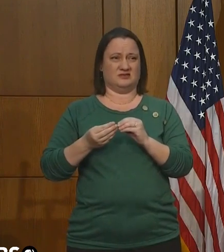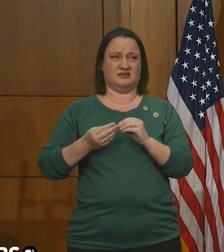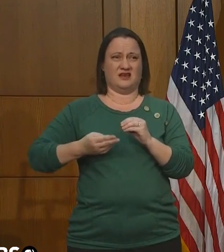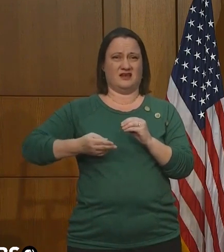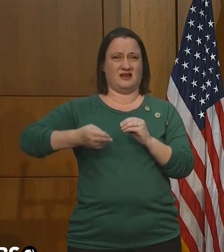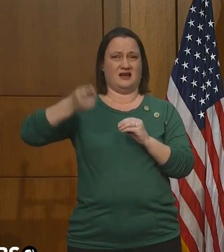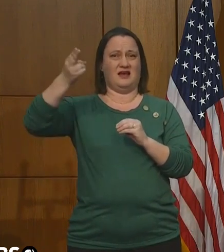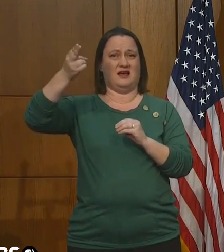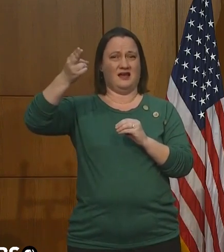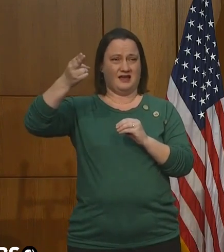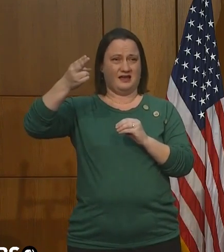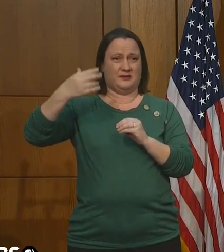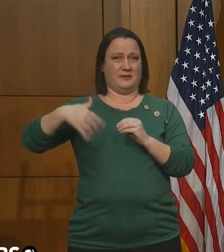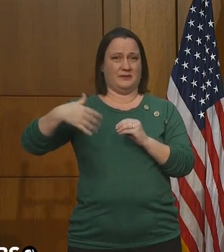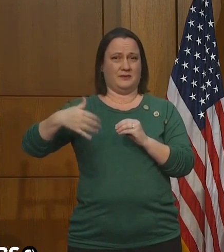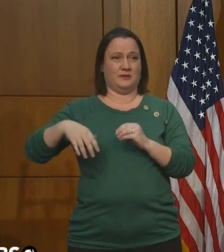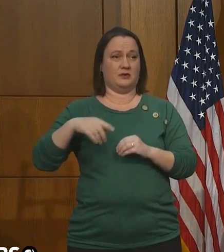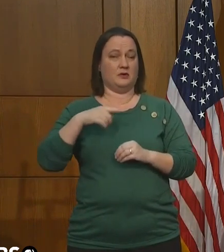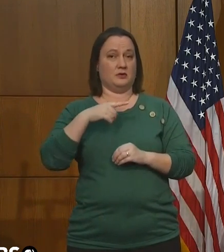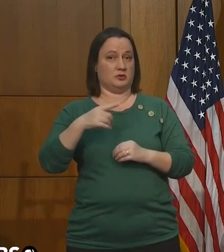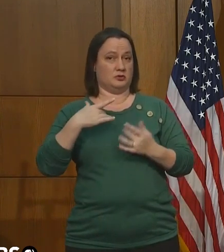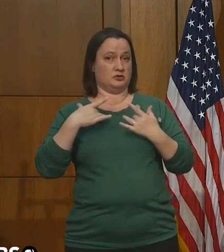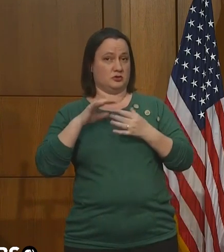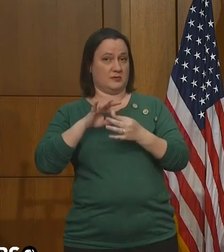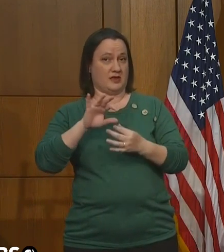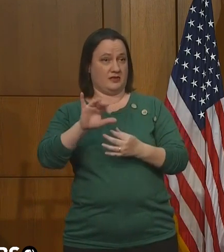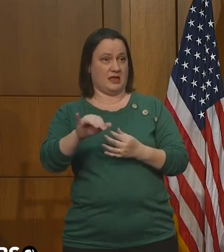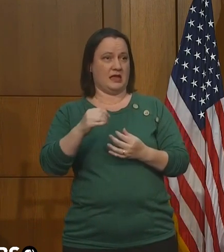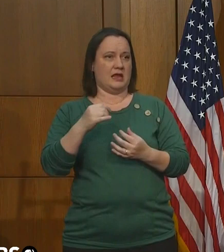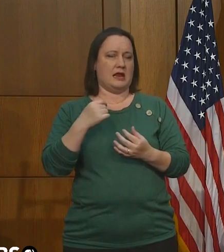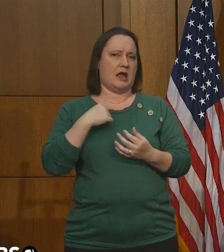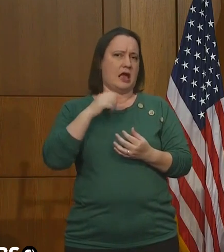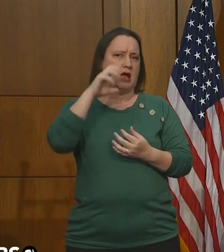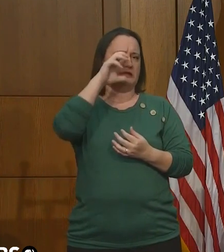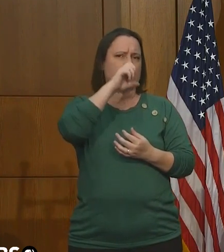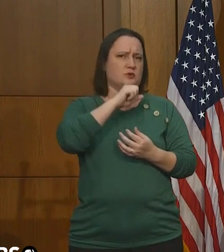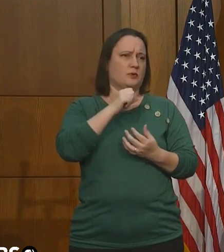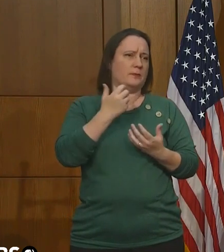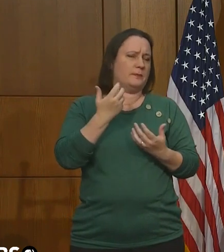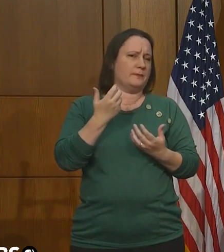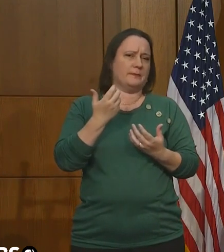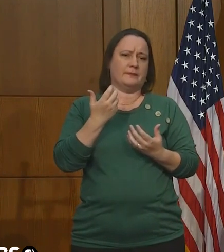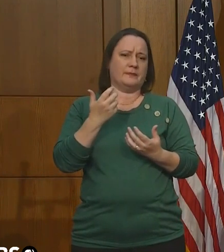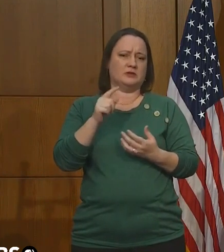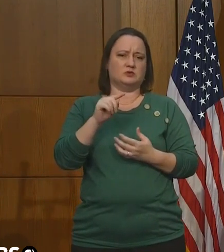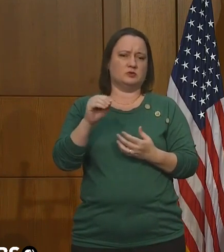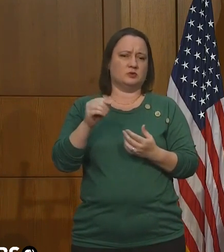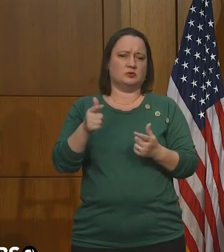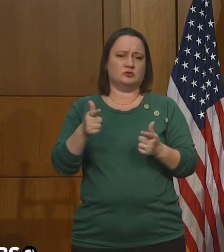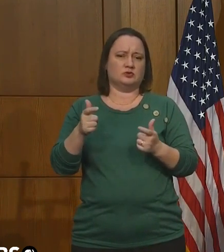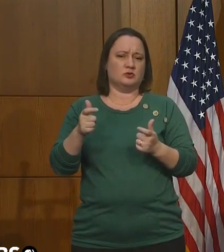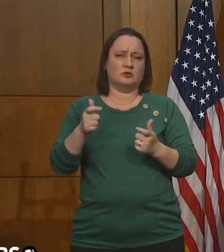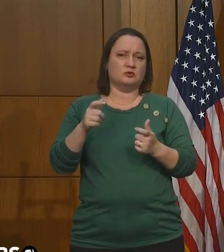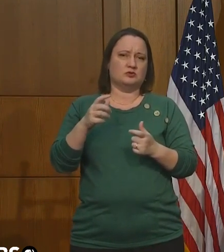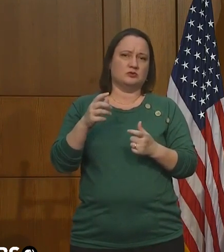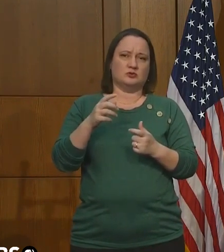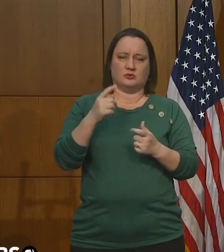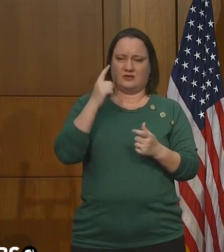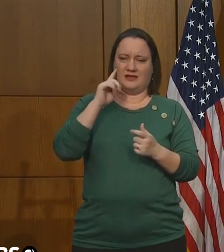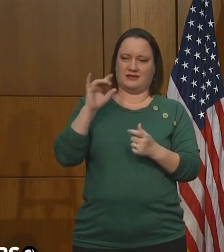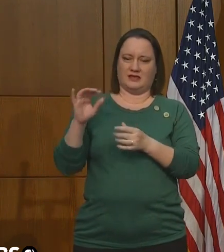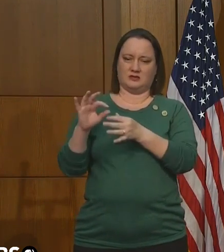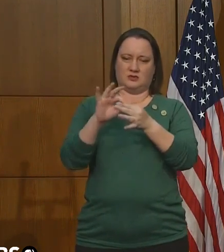that a concern? And I assume it's too soon to attribute that to any reopenings given the... Yeah, the question, Laura, I appreciate